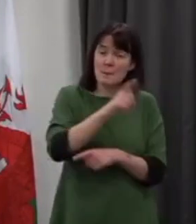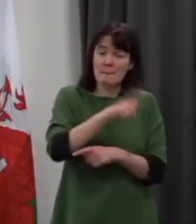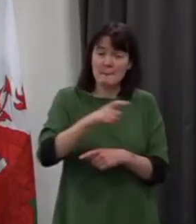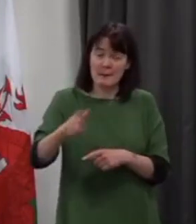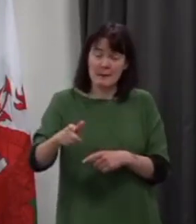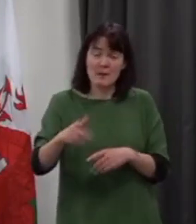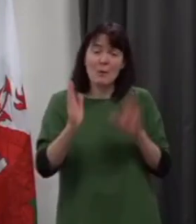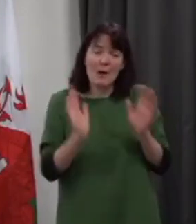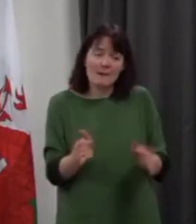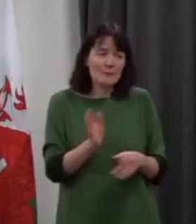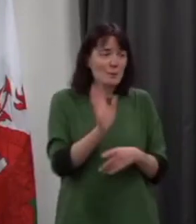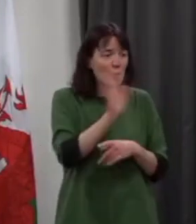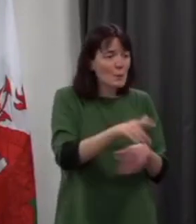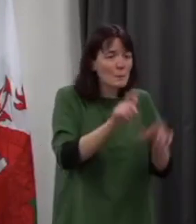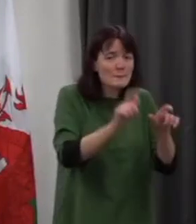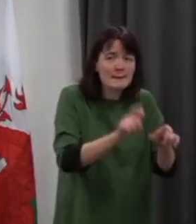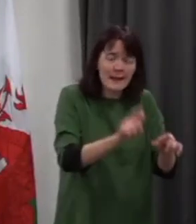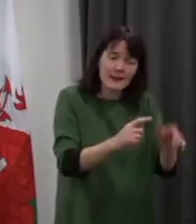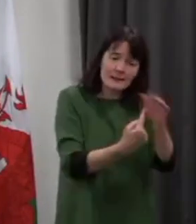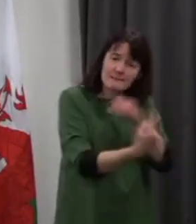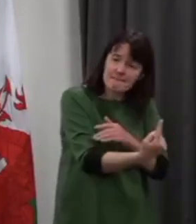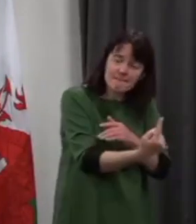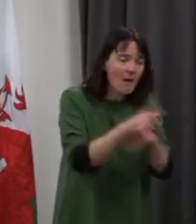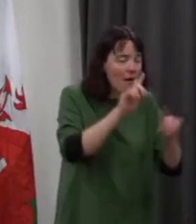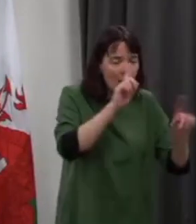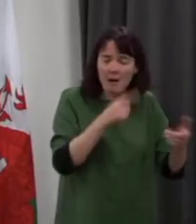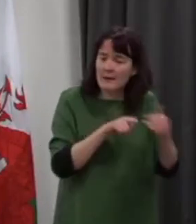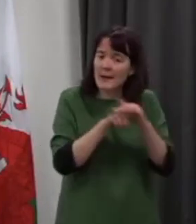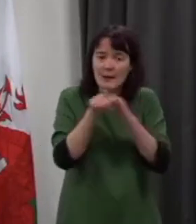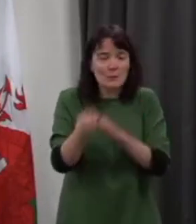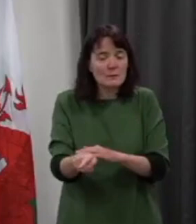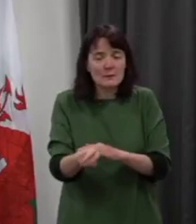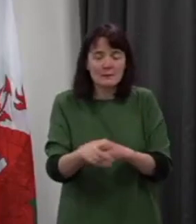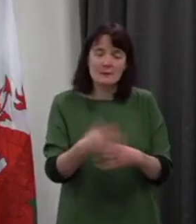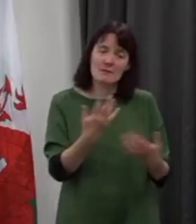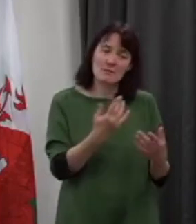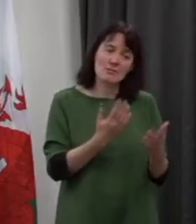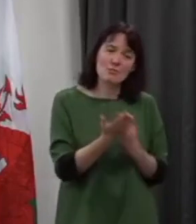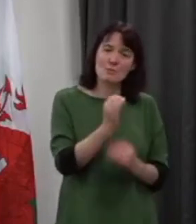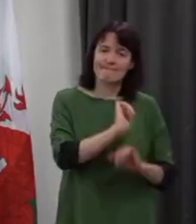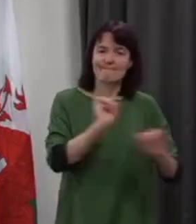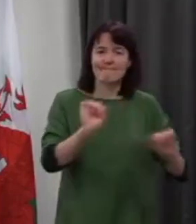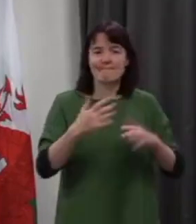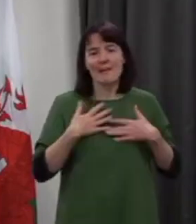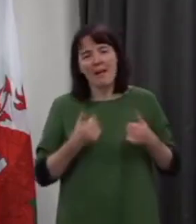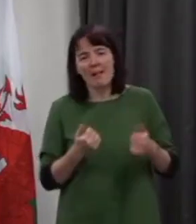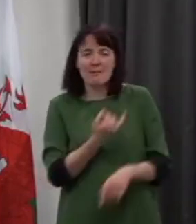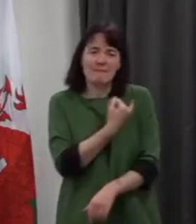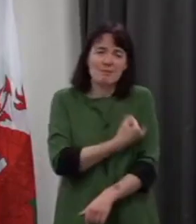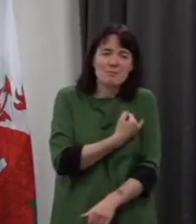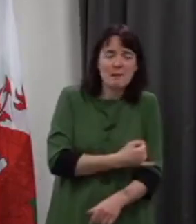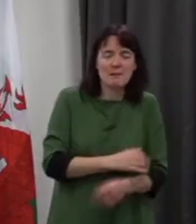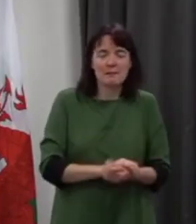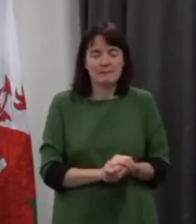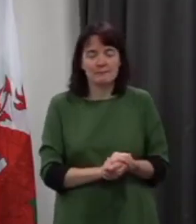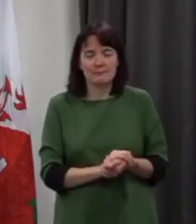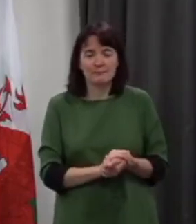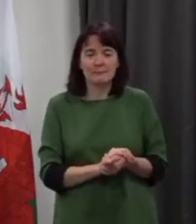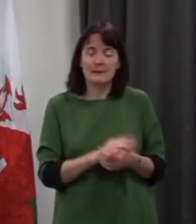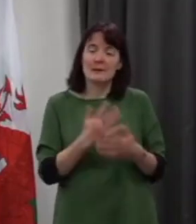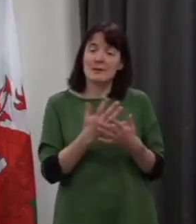our NHS. In normal times, we regularly say that Wales is a nation of volunteers, with more than 900,000